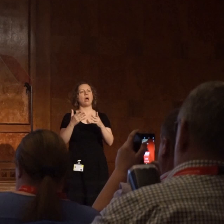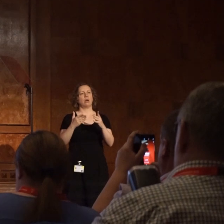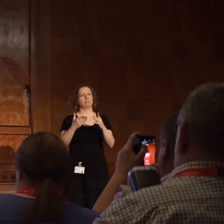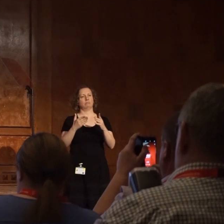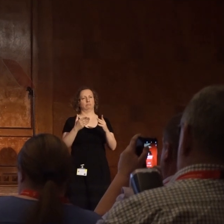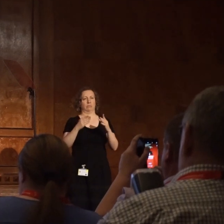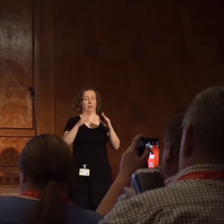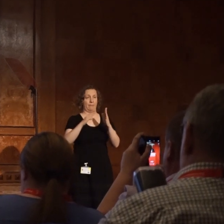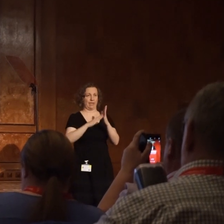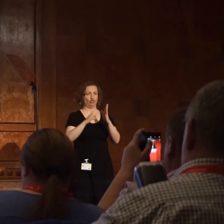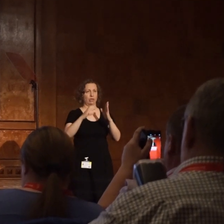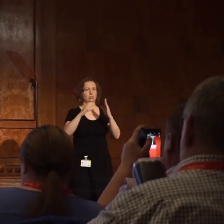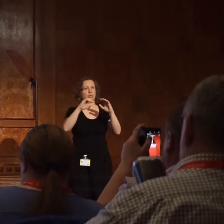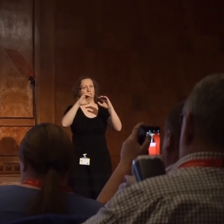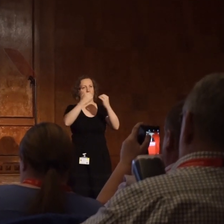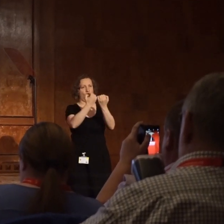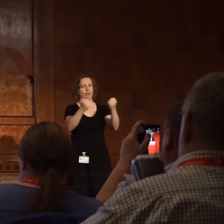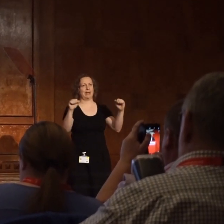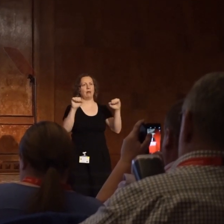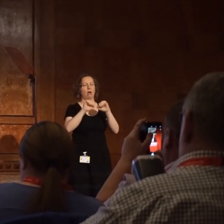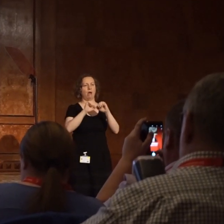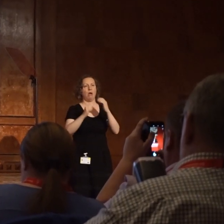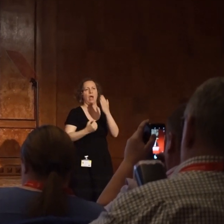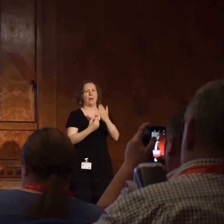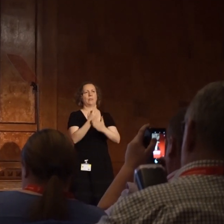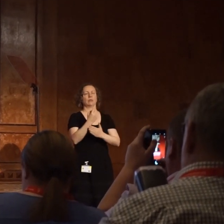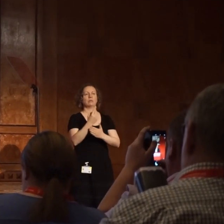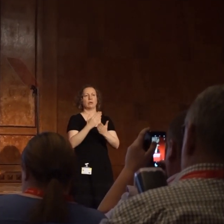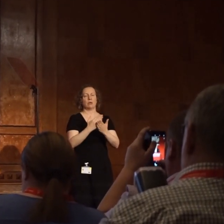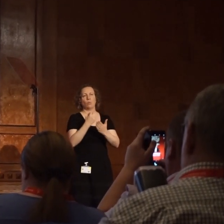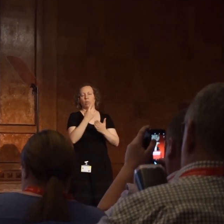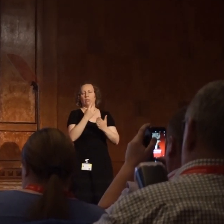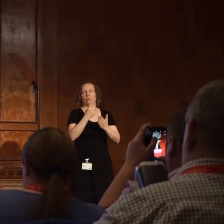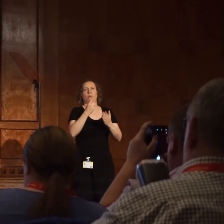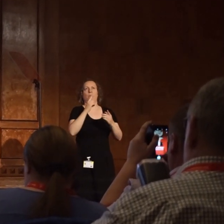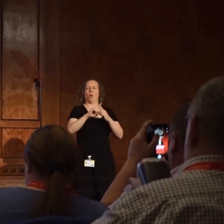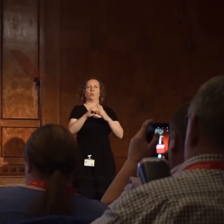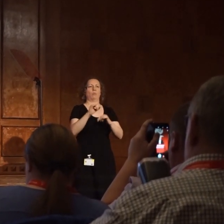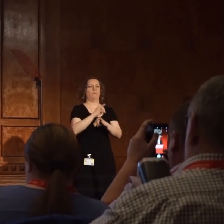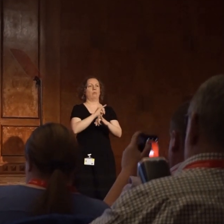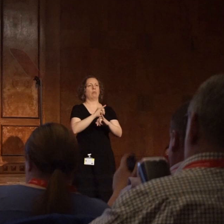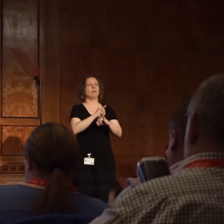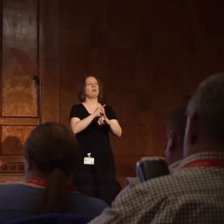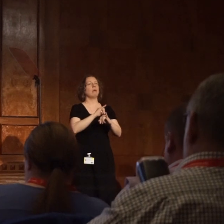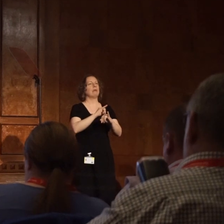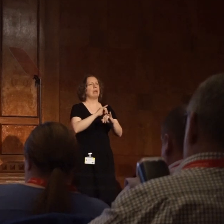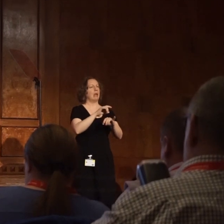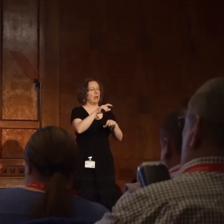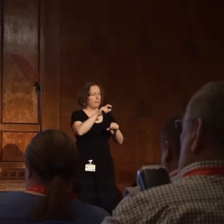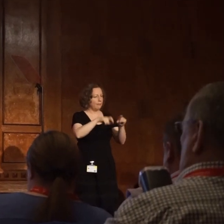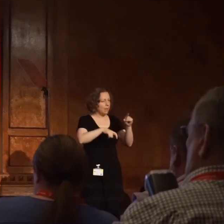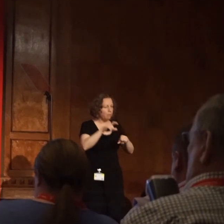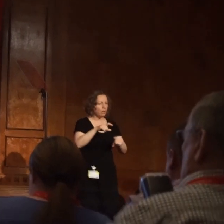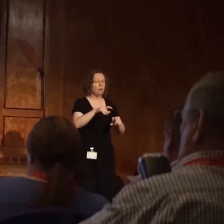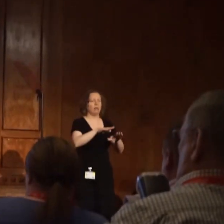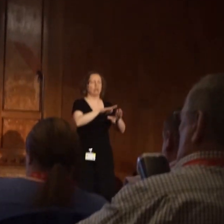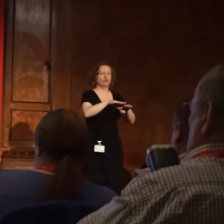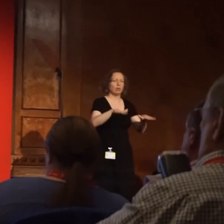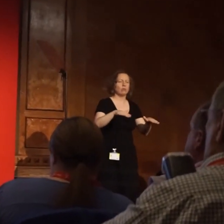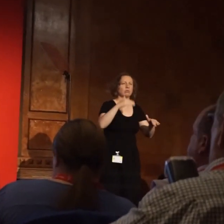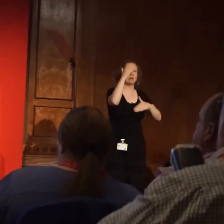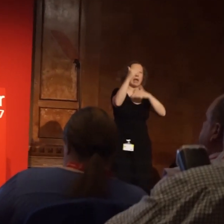awful atrocities in this country for many years. Taking the lives of innocent adults and children